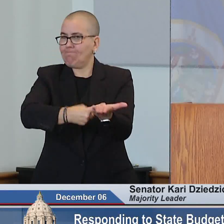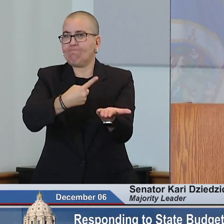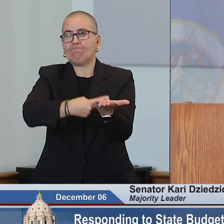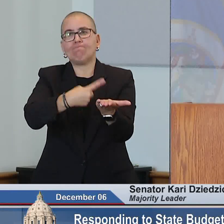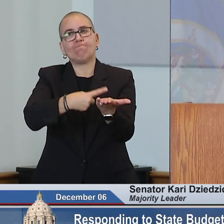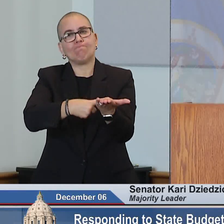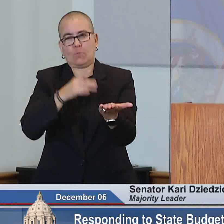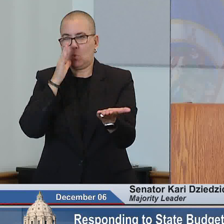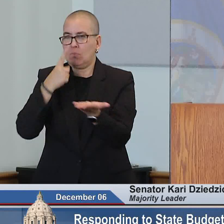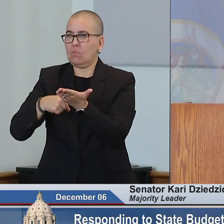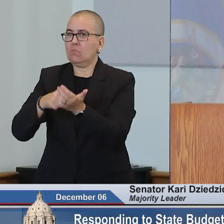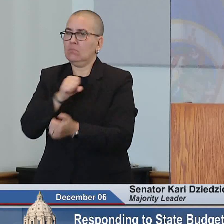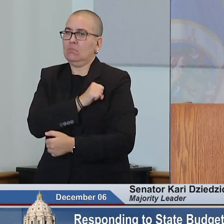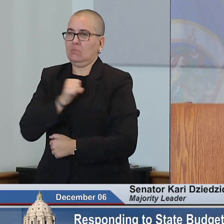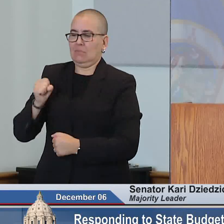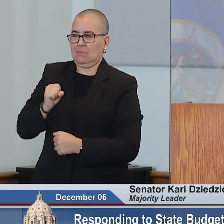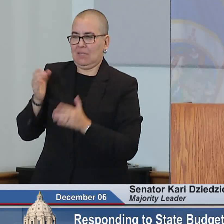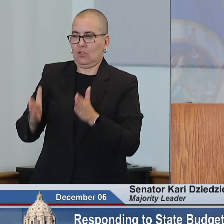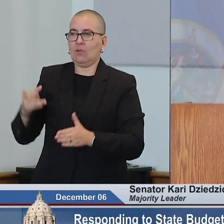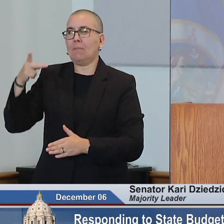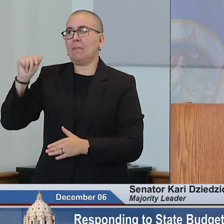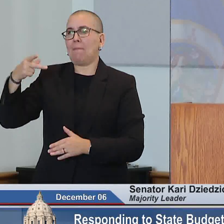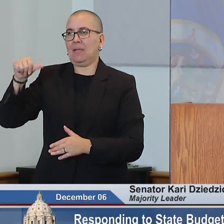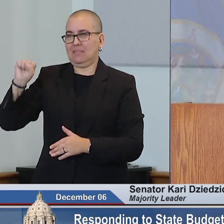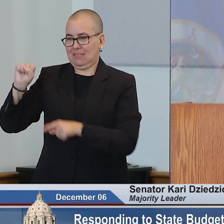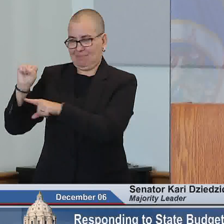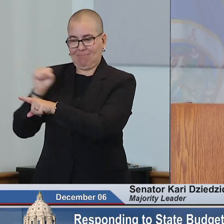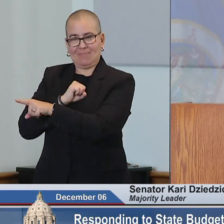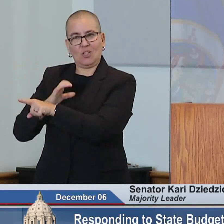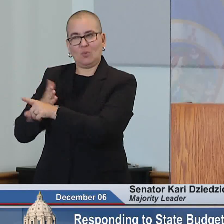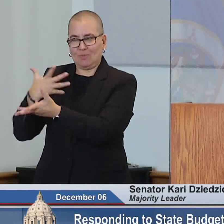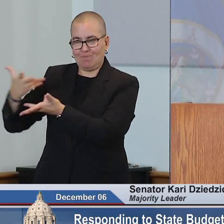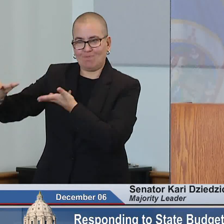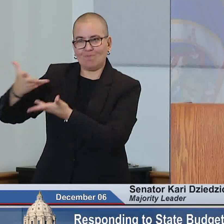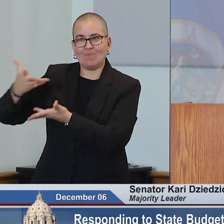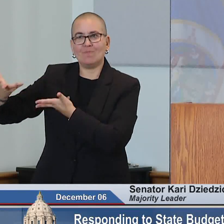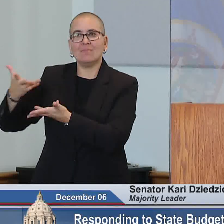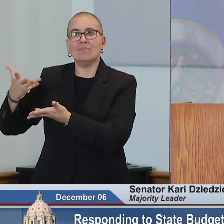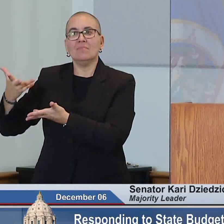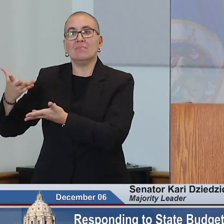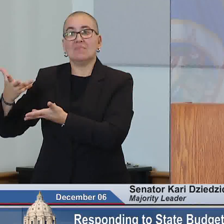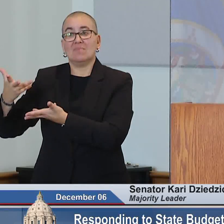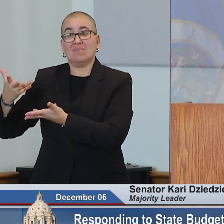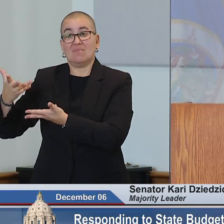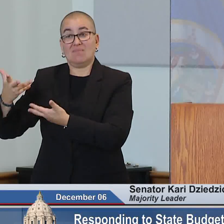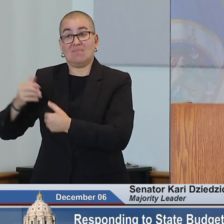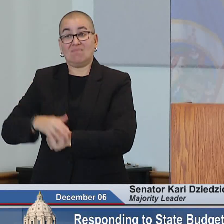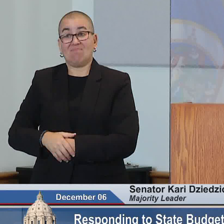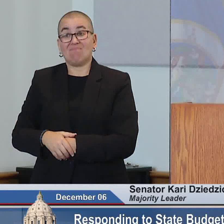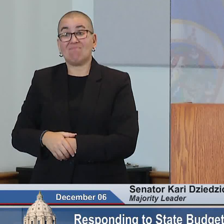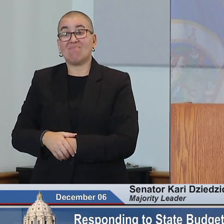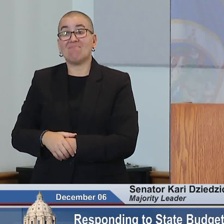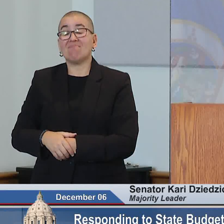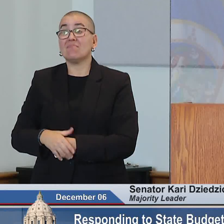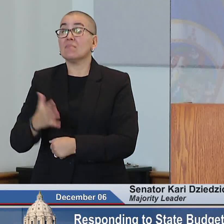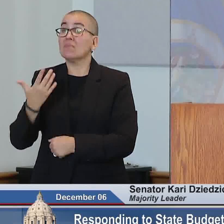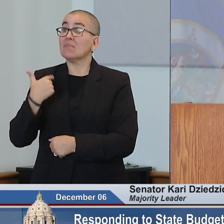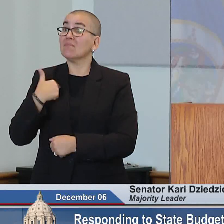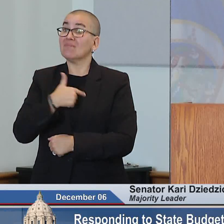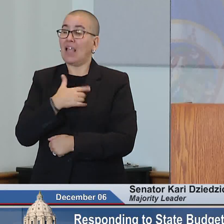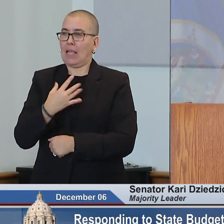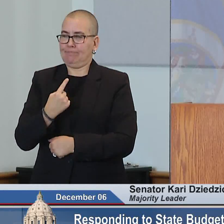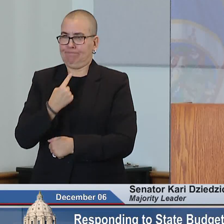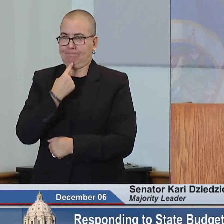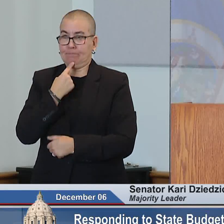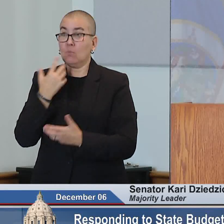are sickened, upset that, again, they walked away from an agreement at the end of the year, and we